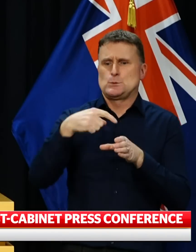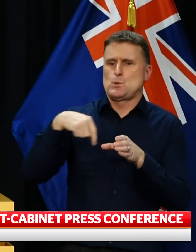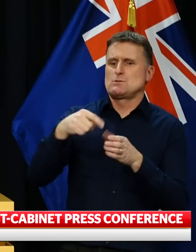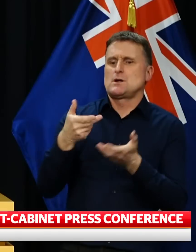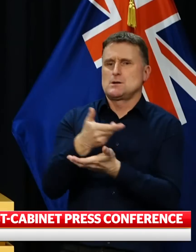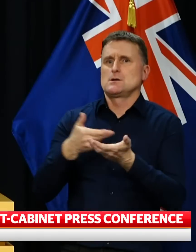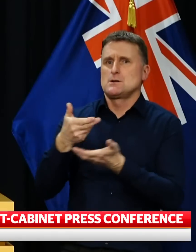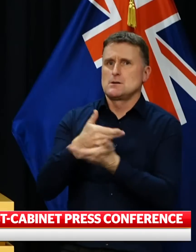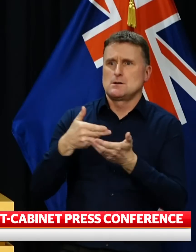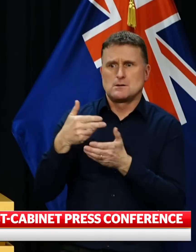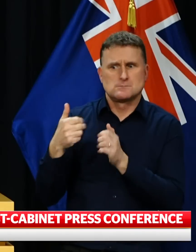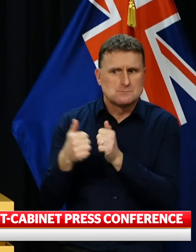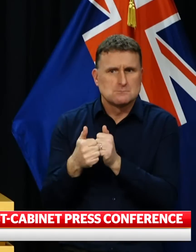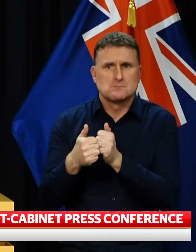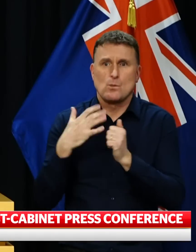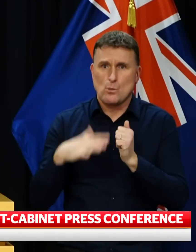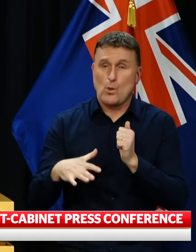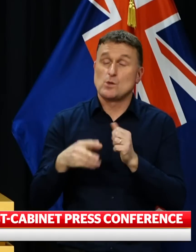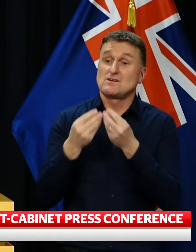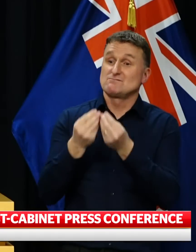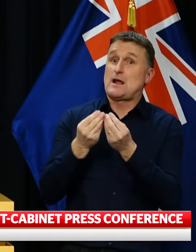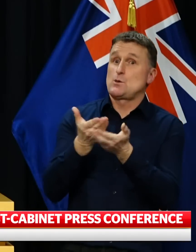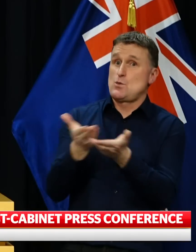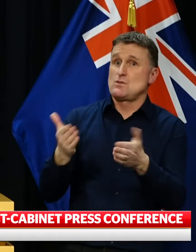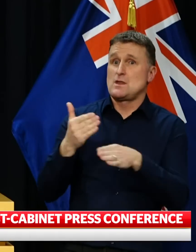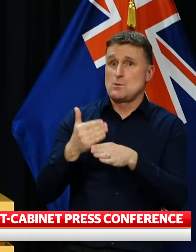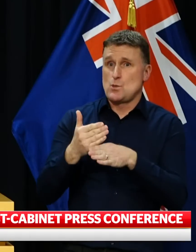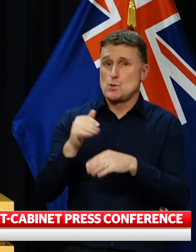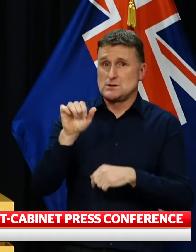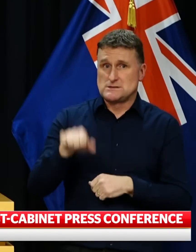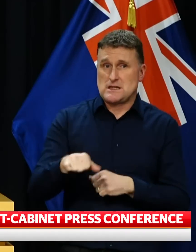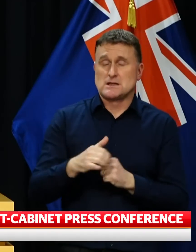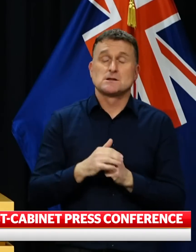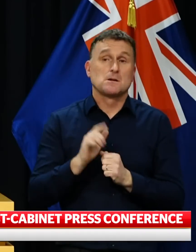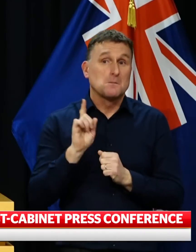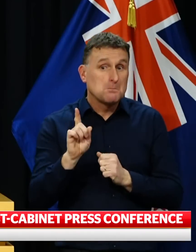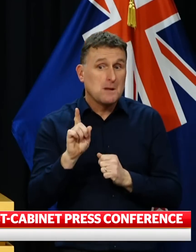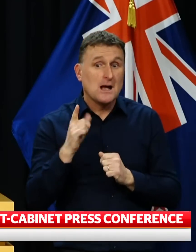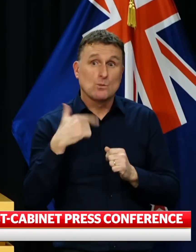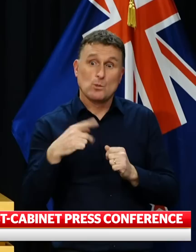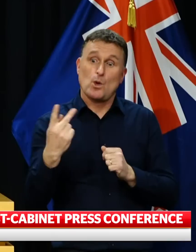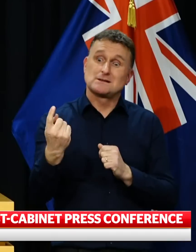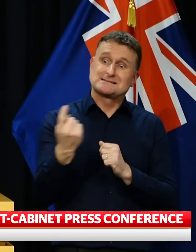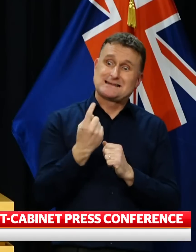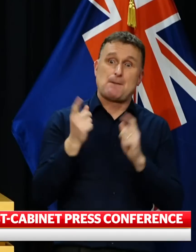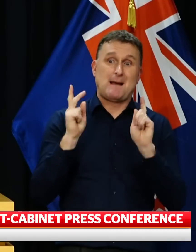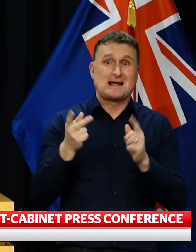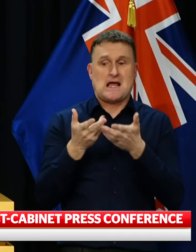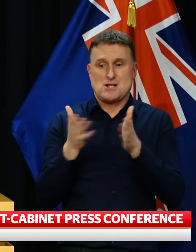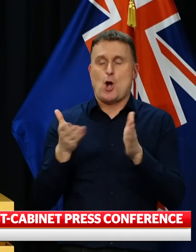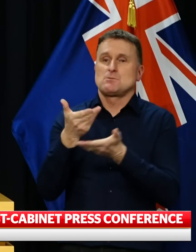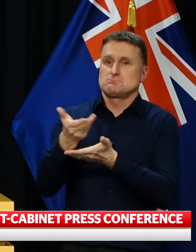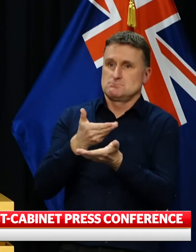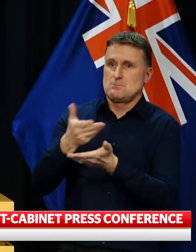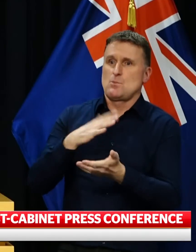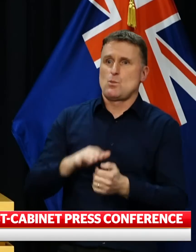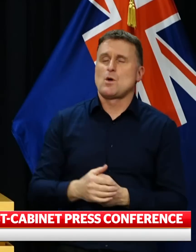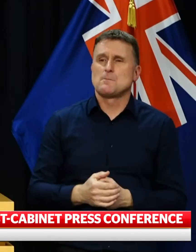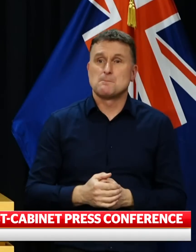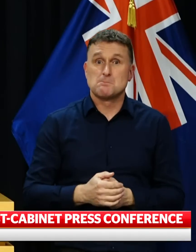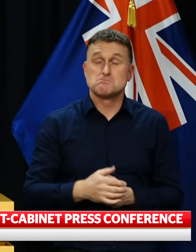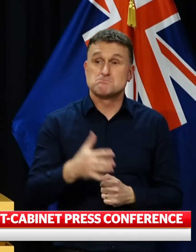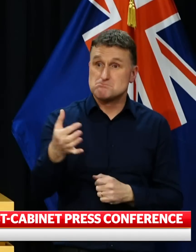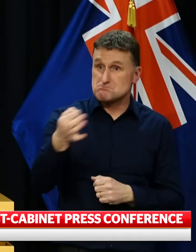value the work that our senior doctors do. The best way to resolve the issues that they're raising is to get back around the bargaining table. Could something like that be resolved before the